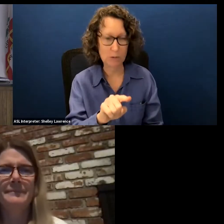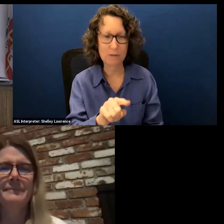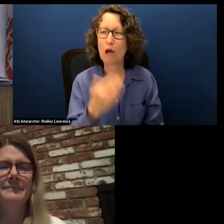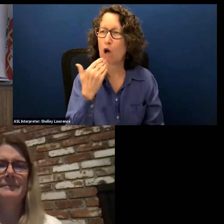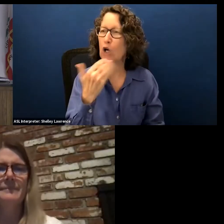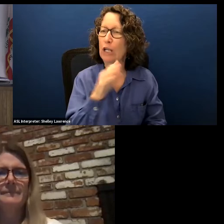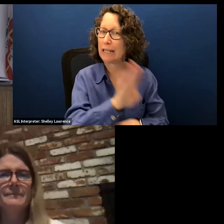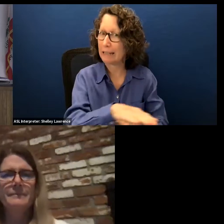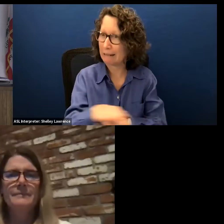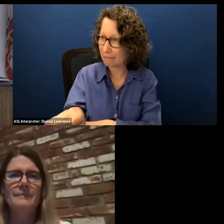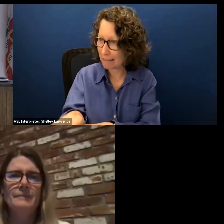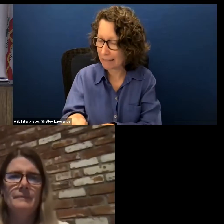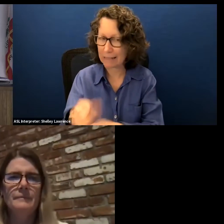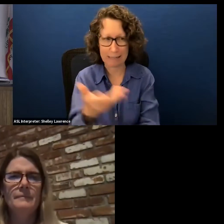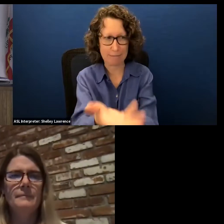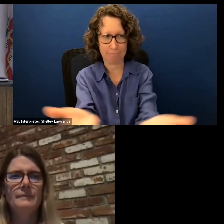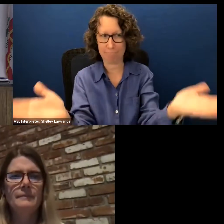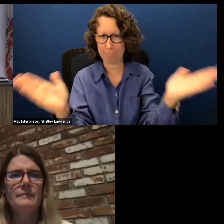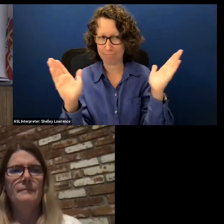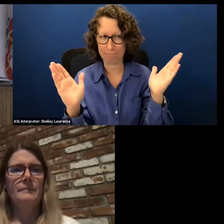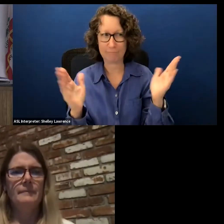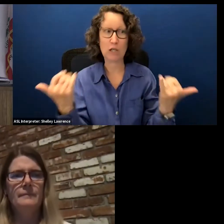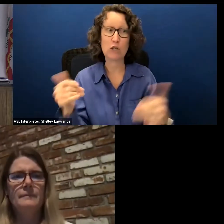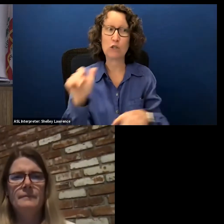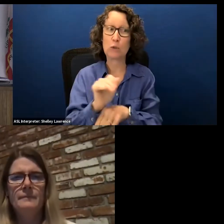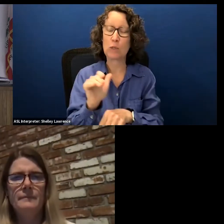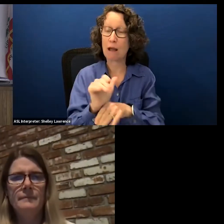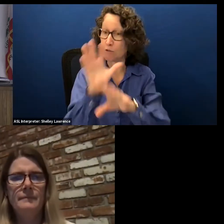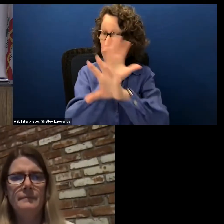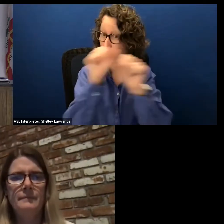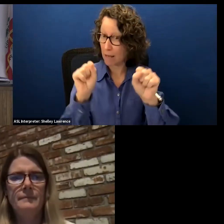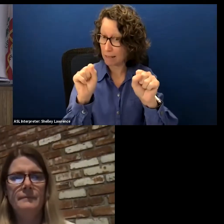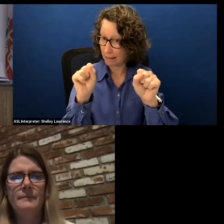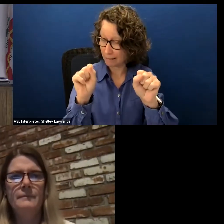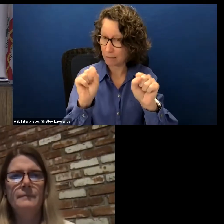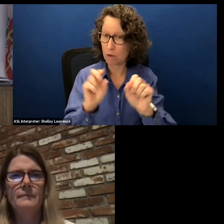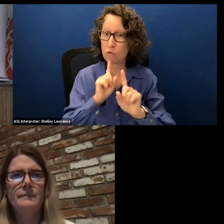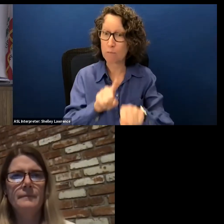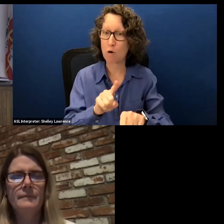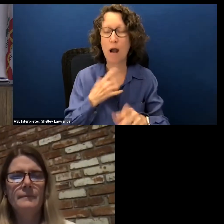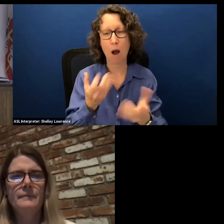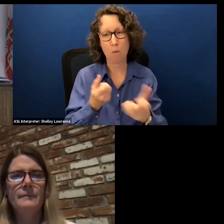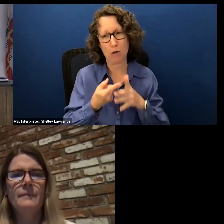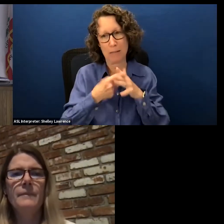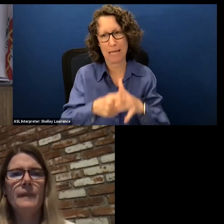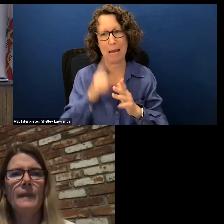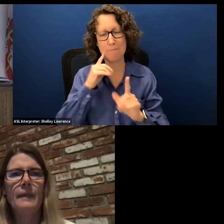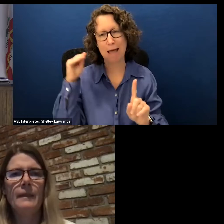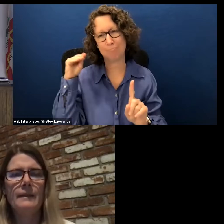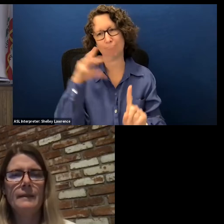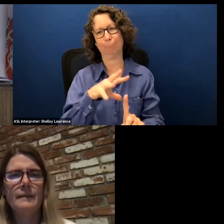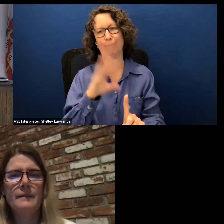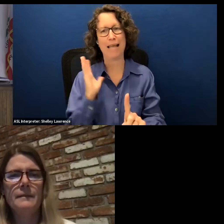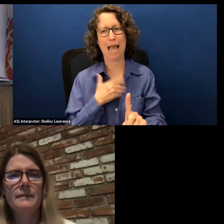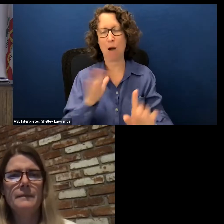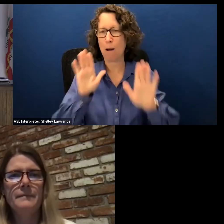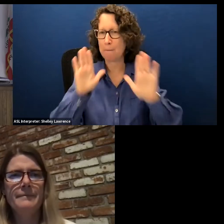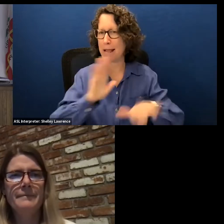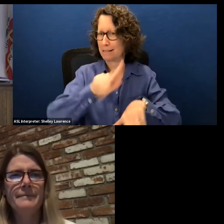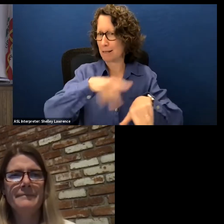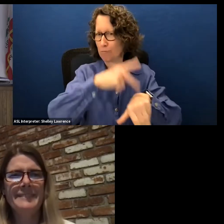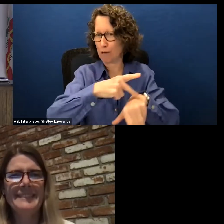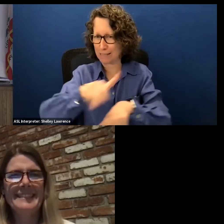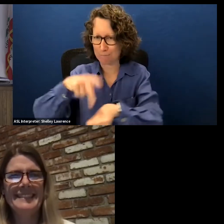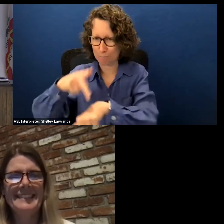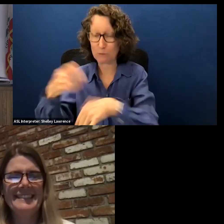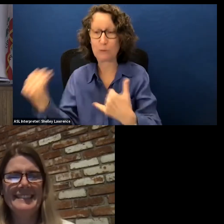executive cabinet, and public members. For tonight's superintendent report, I would like to once again begin by highlighting our amazing principals.